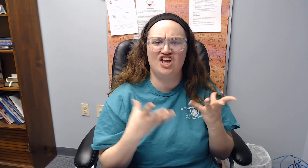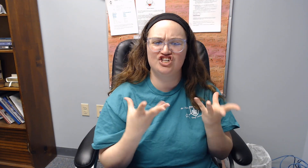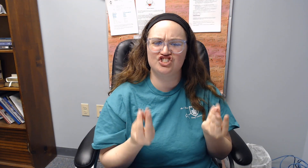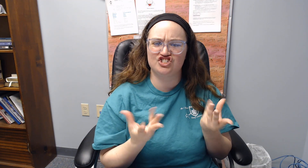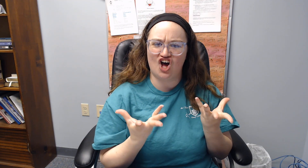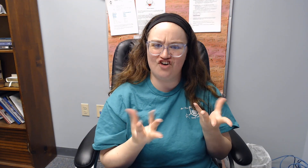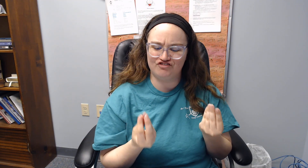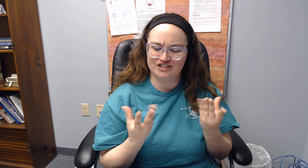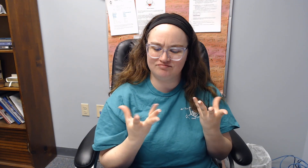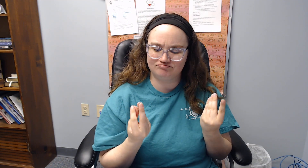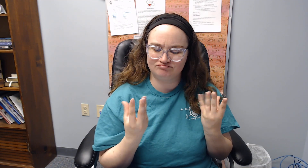Soft.